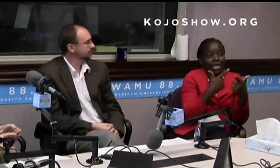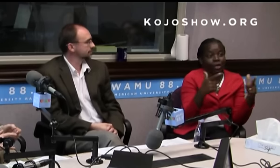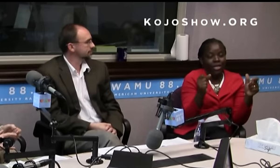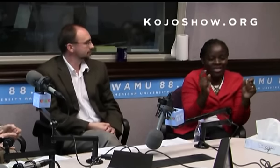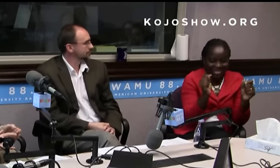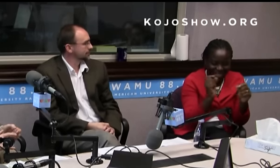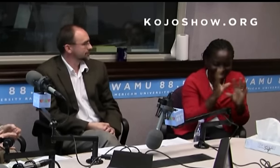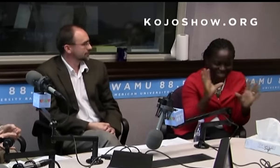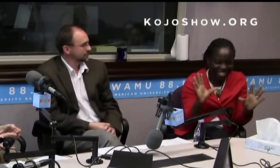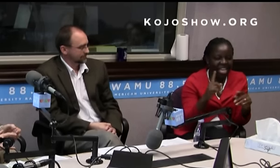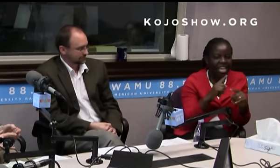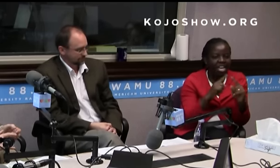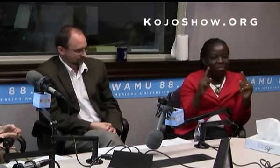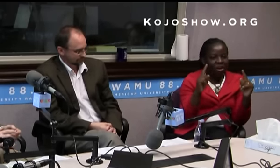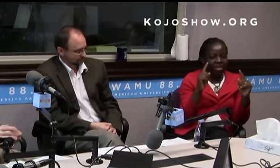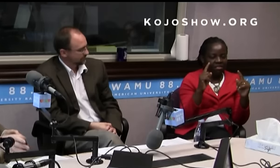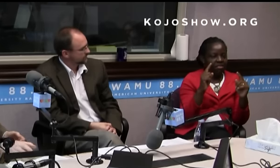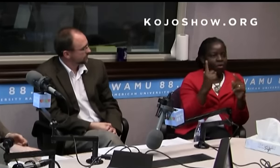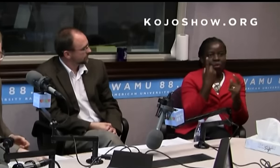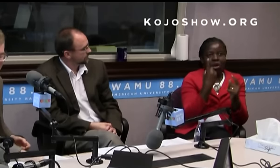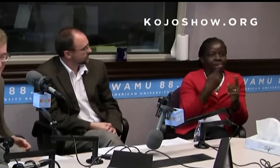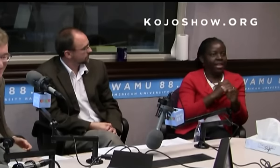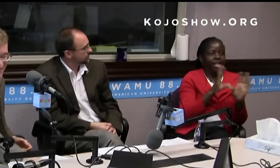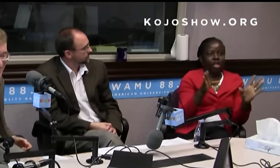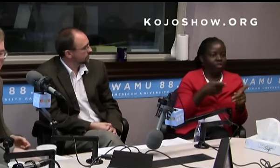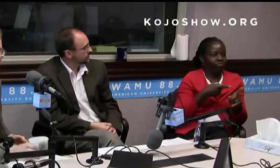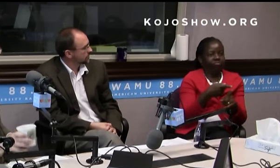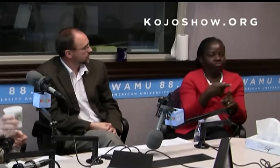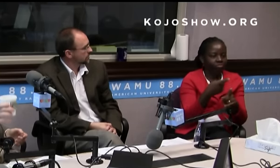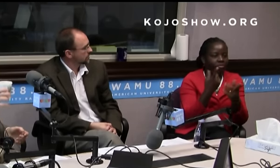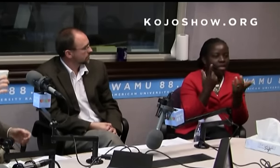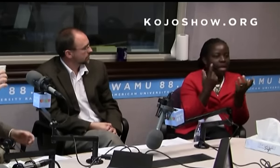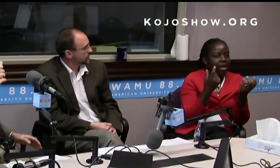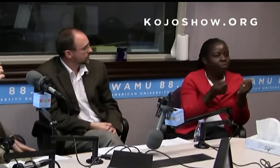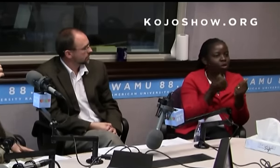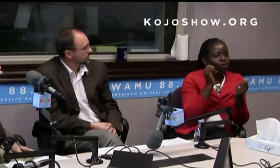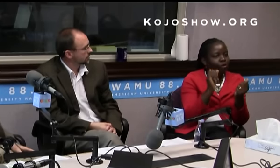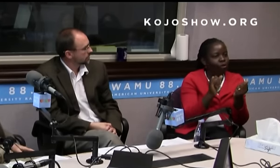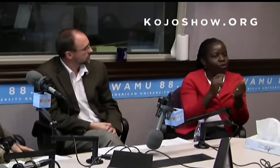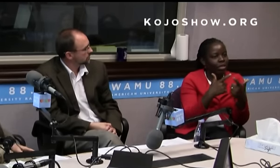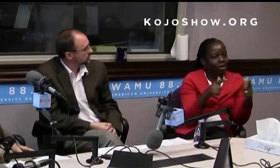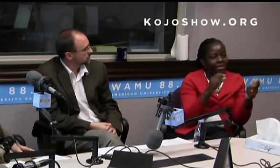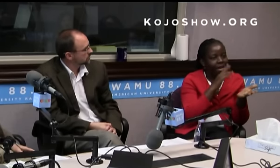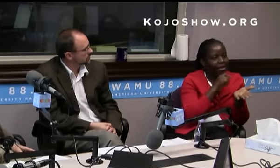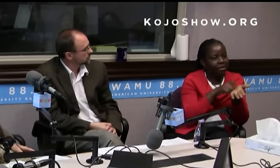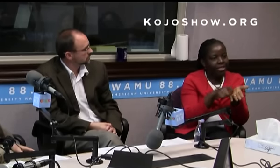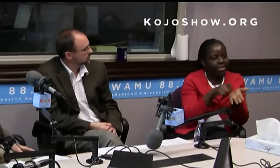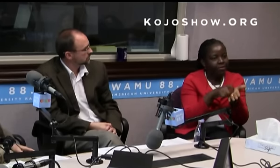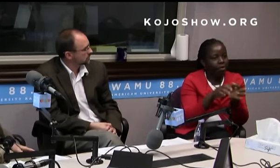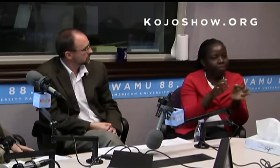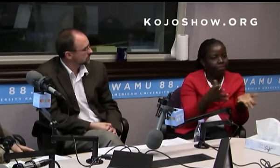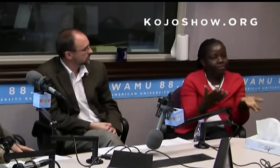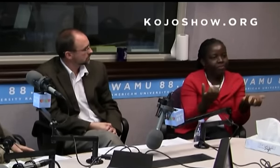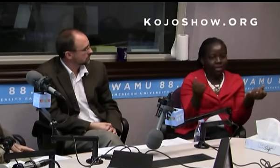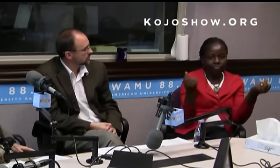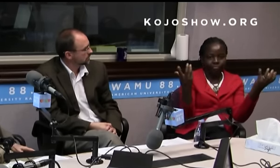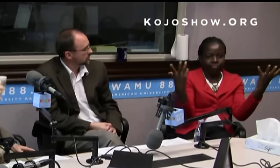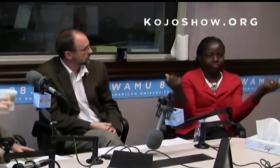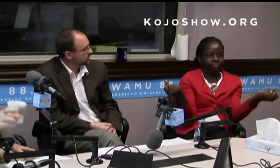Alright, I am definitely a lot of linguists, so I'll start with that. But, it is clear, most of those languages